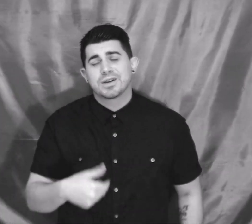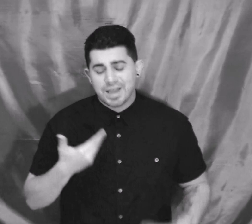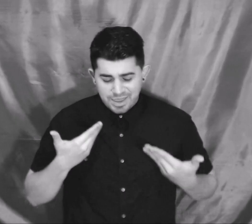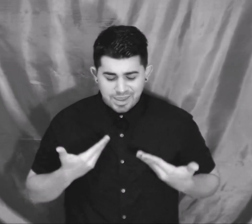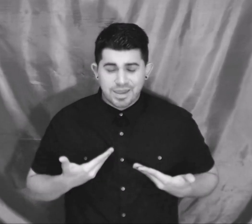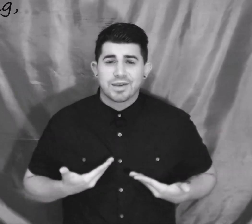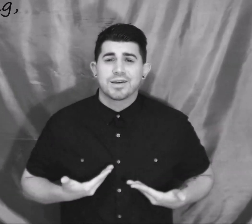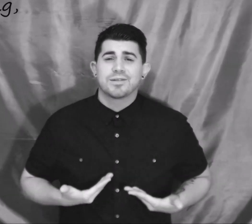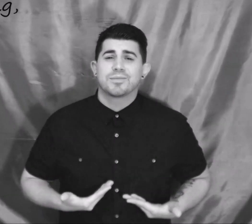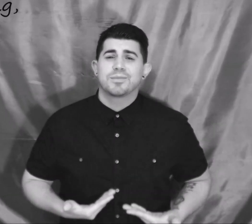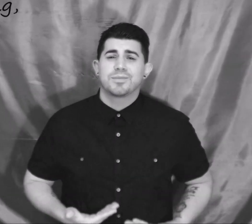I'm